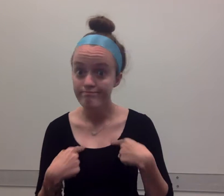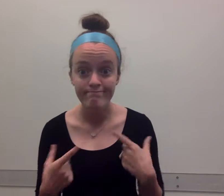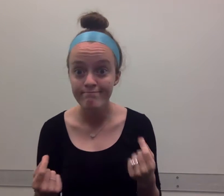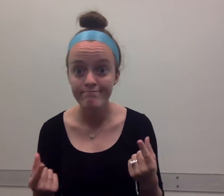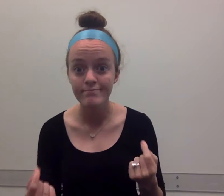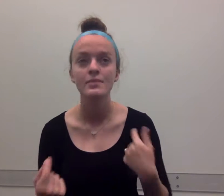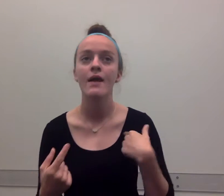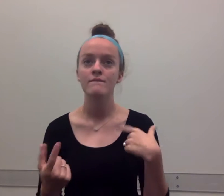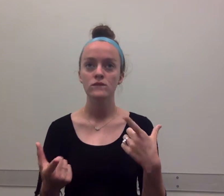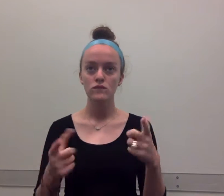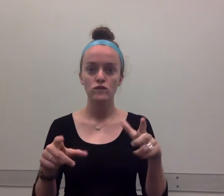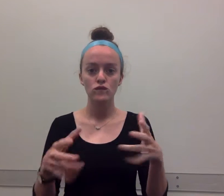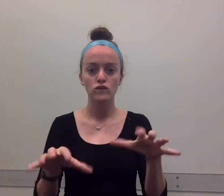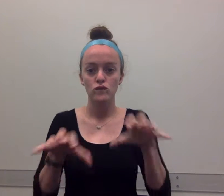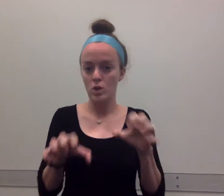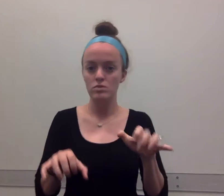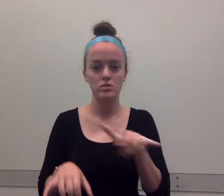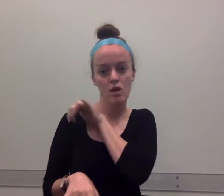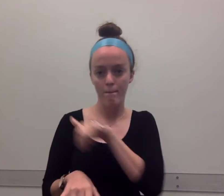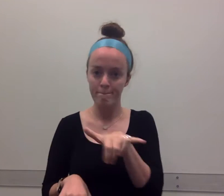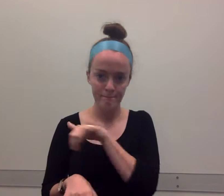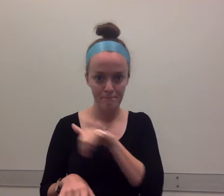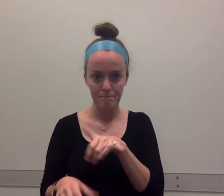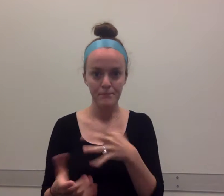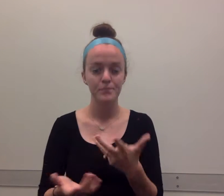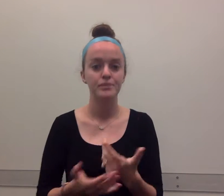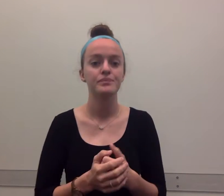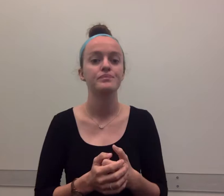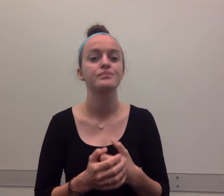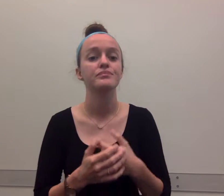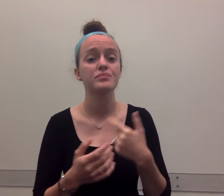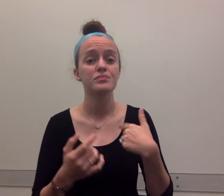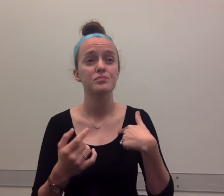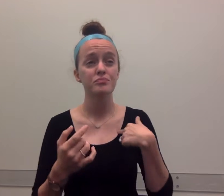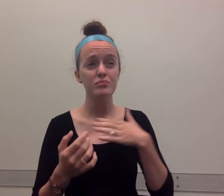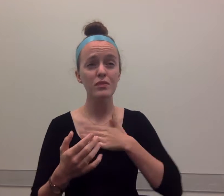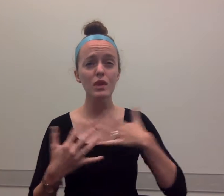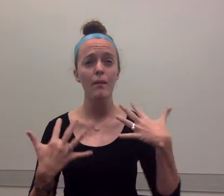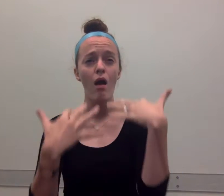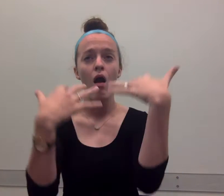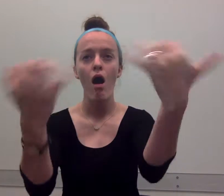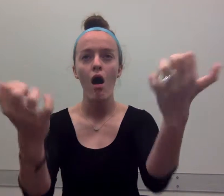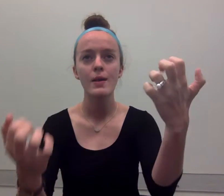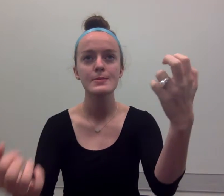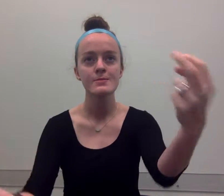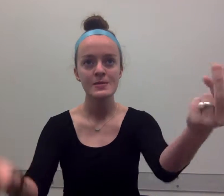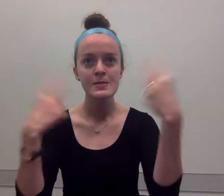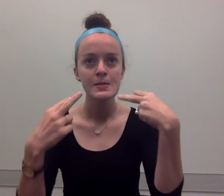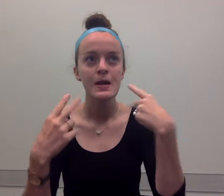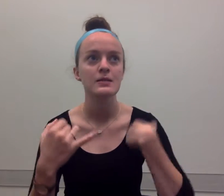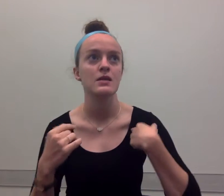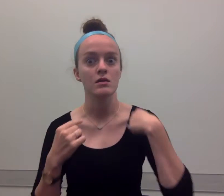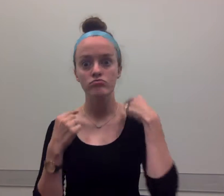froze. And as a result, it was noticeable to my audience. I struggled. Every other word was